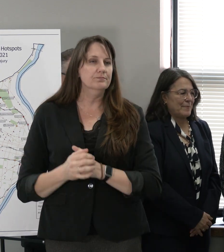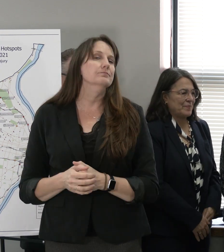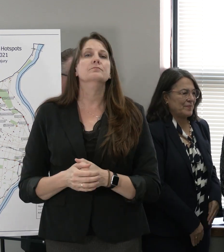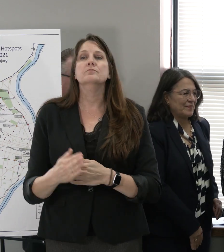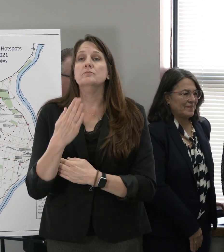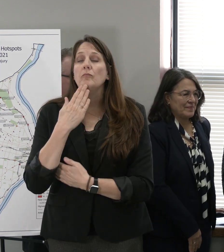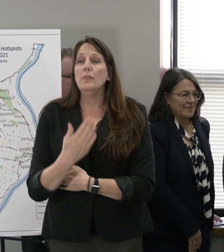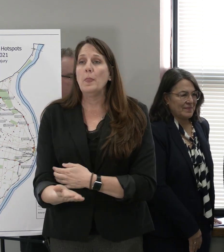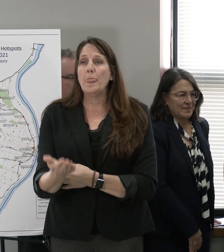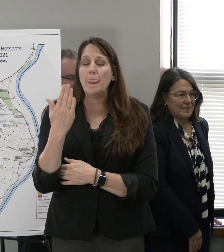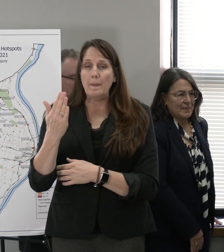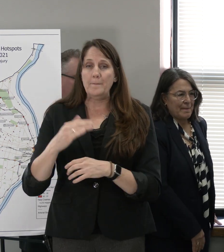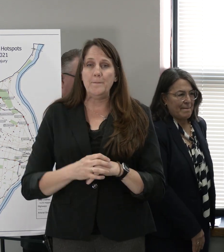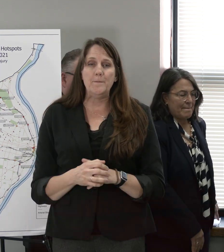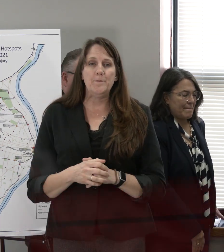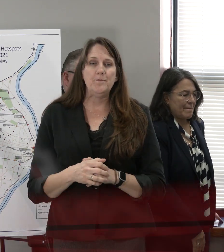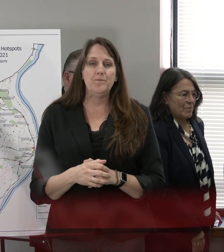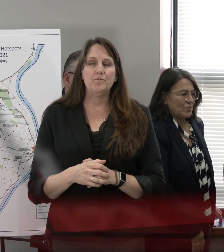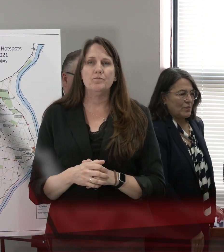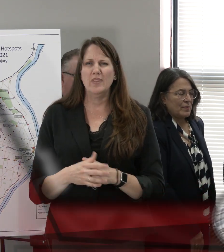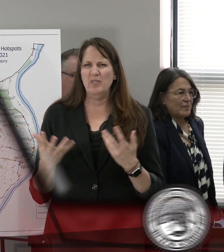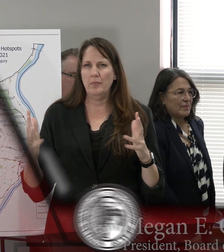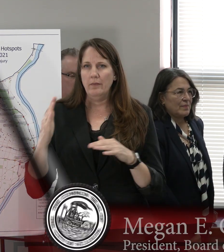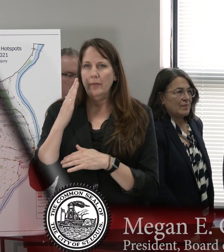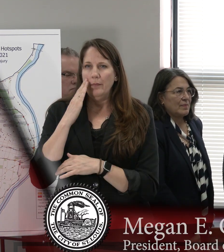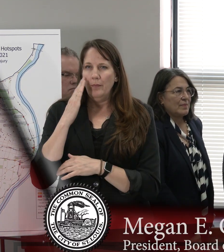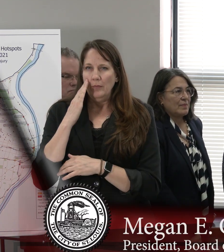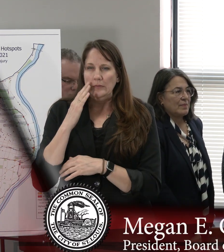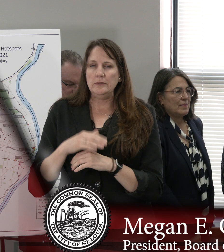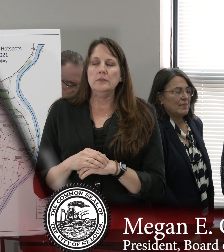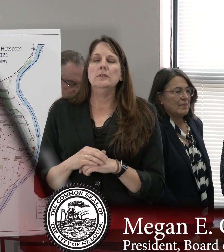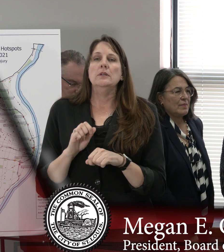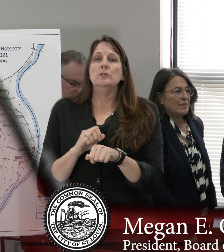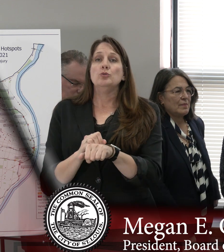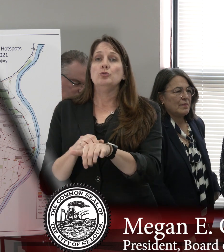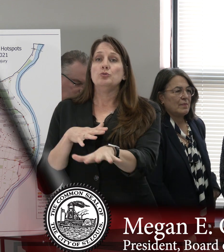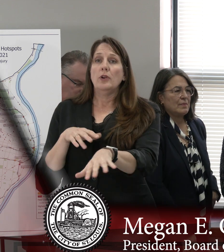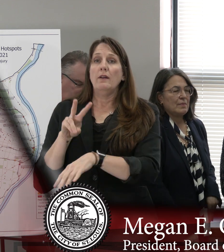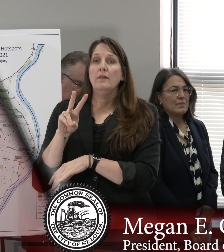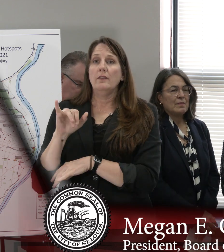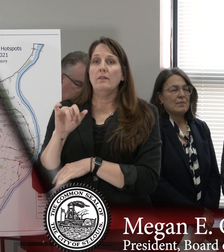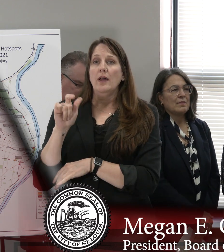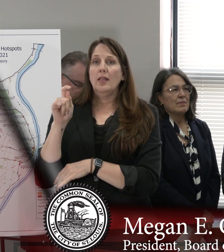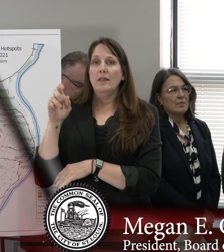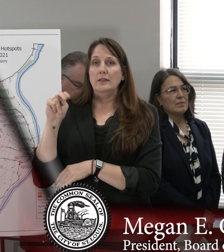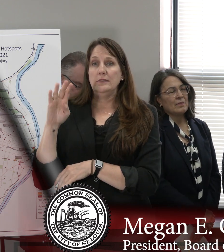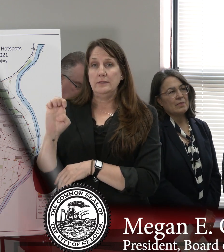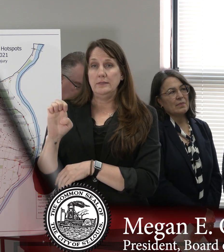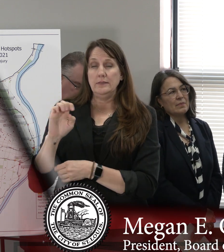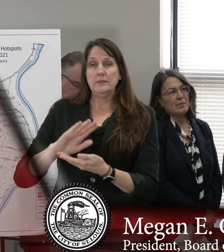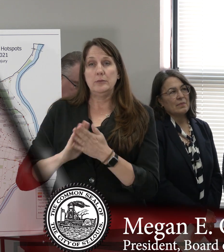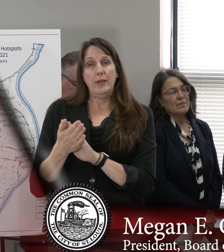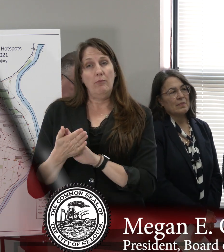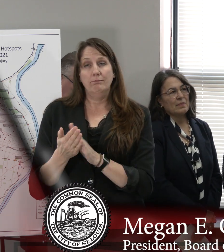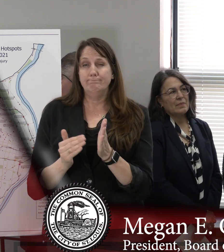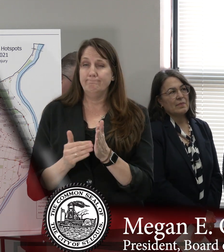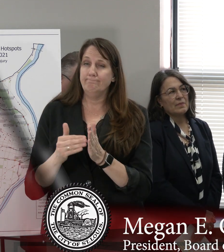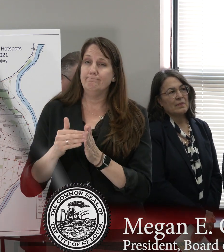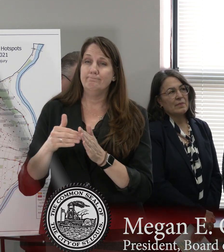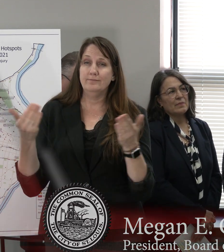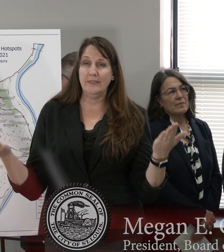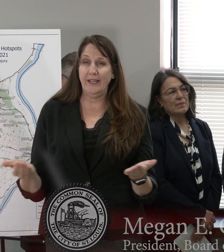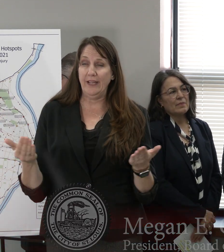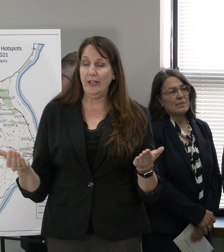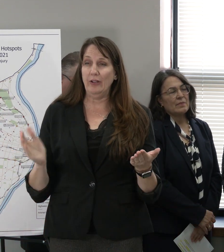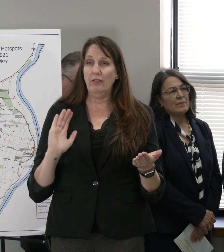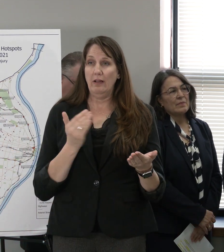Good morning. As we all know, traffic violence has become all too common in our community. Most